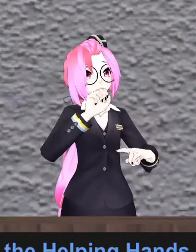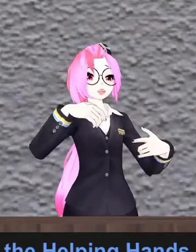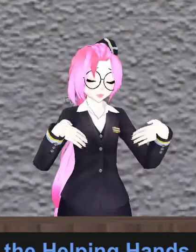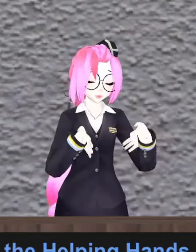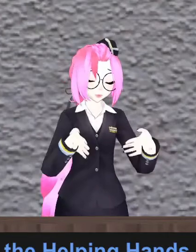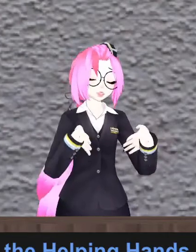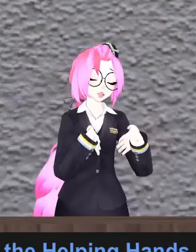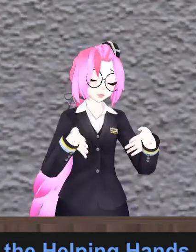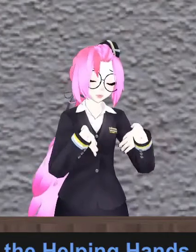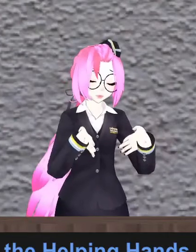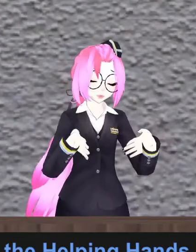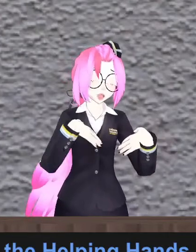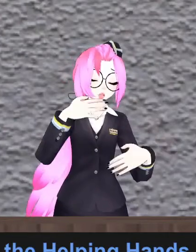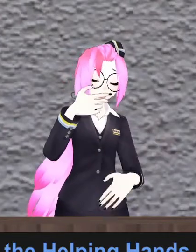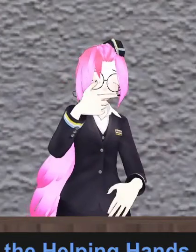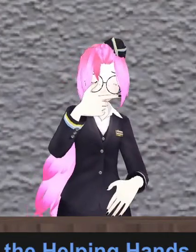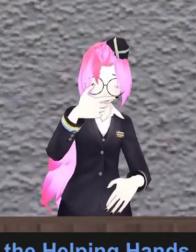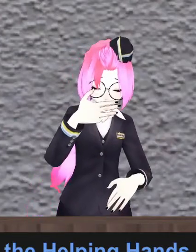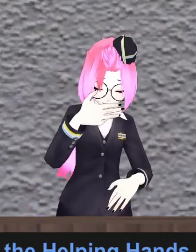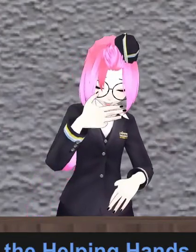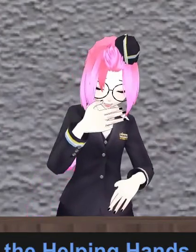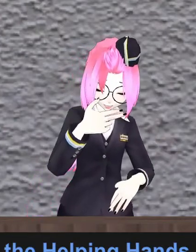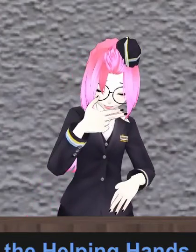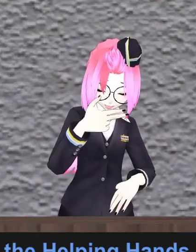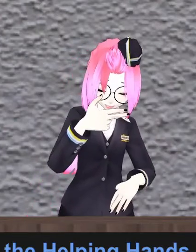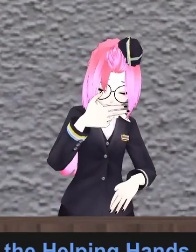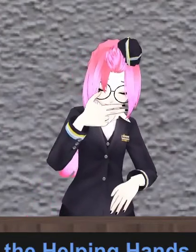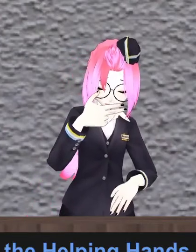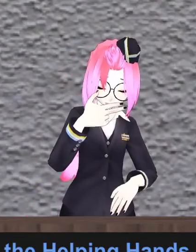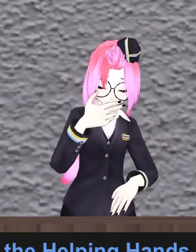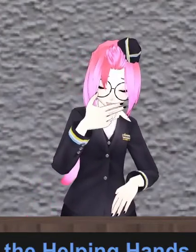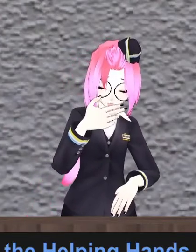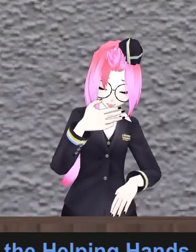Yeah, animal. Okay, so but in general VR, you would use